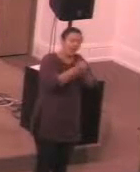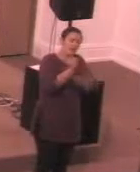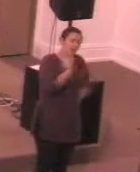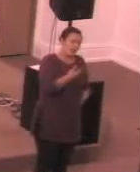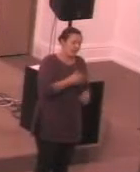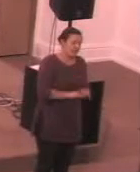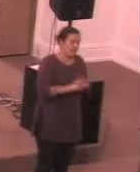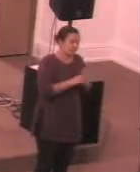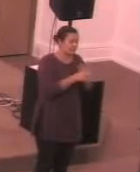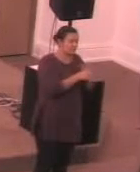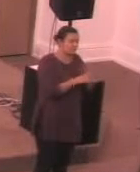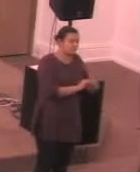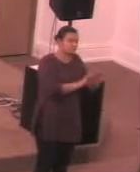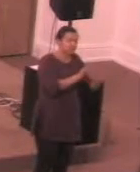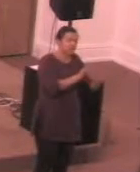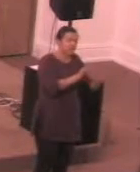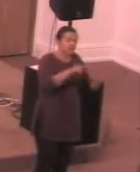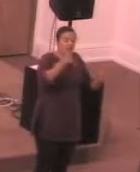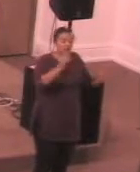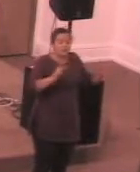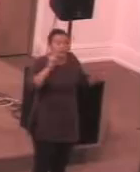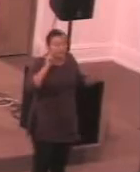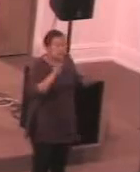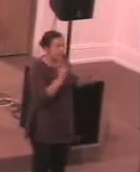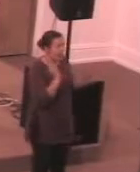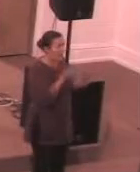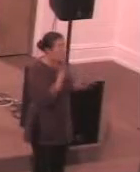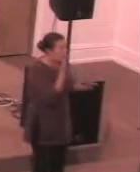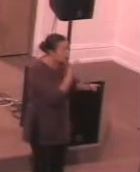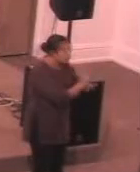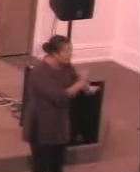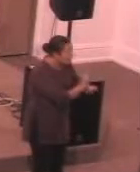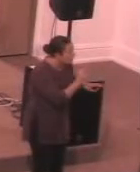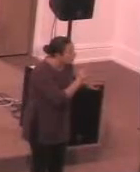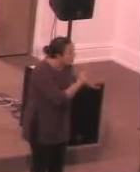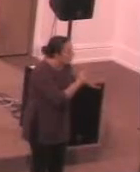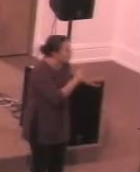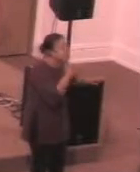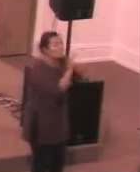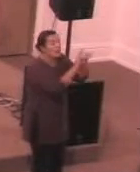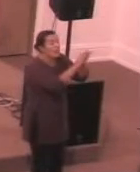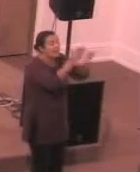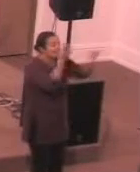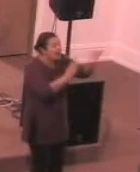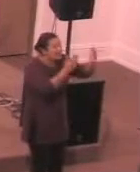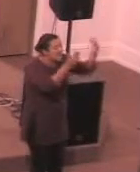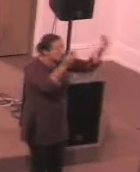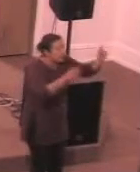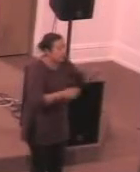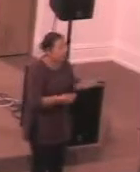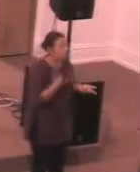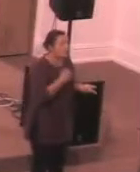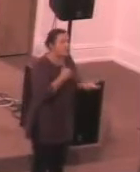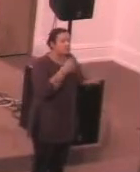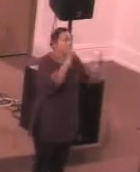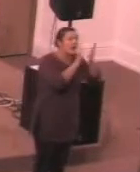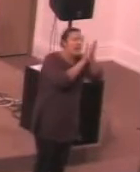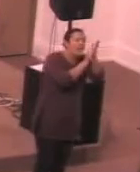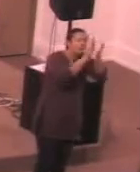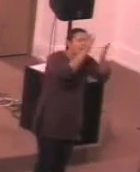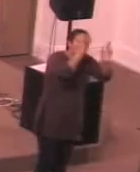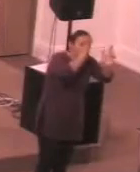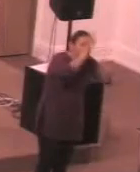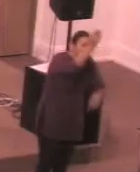and that you would be glorified in our lives, Lord. We surrender this all to you, Lord. We give you the praise. We give you the honor and the glory,